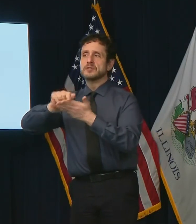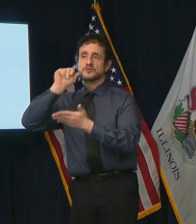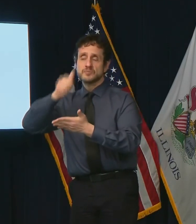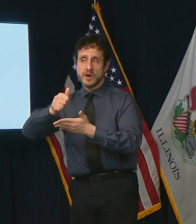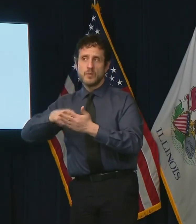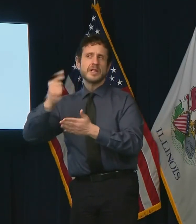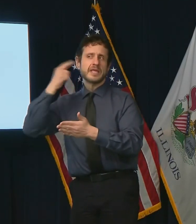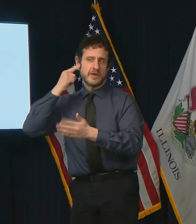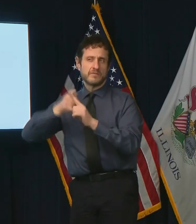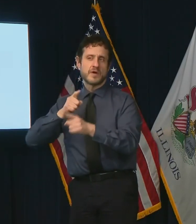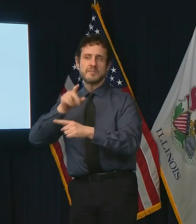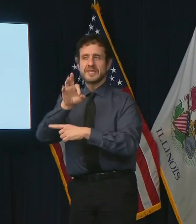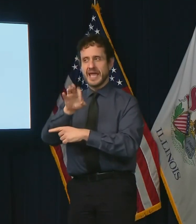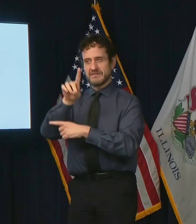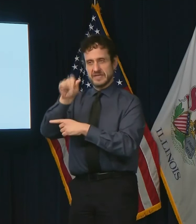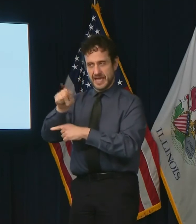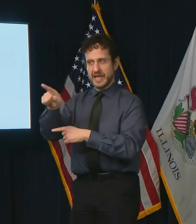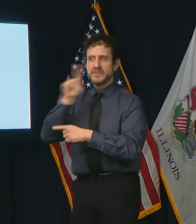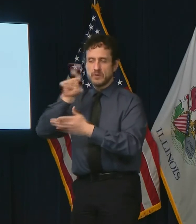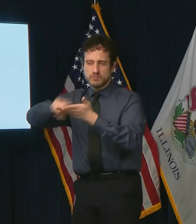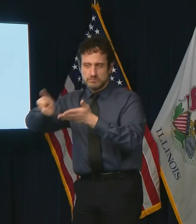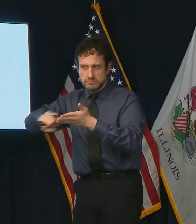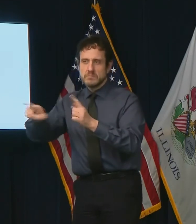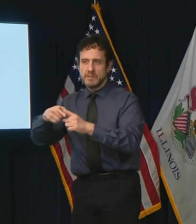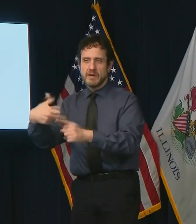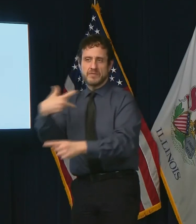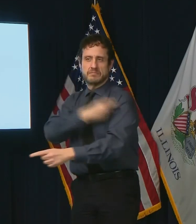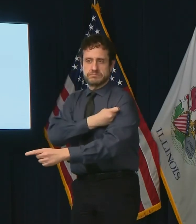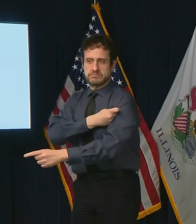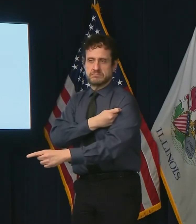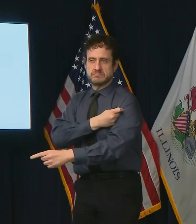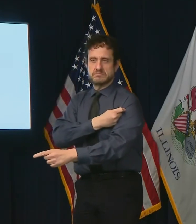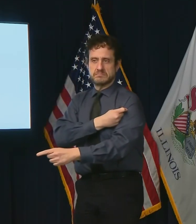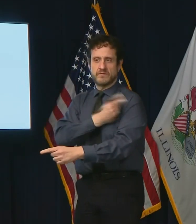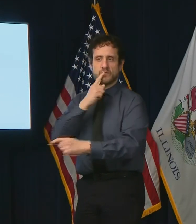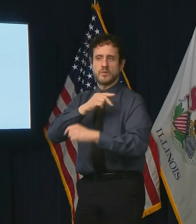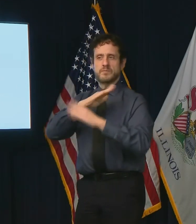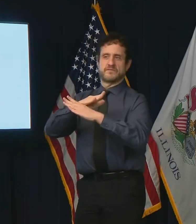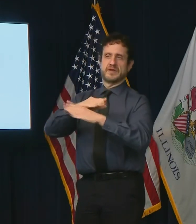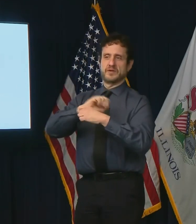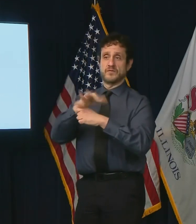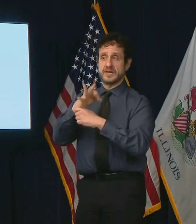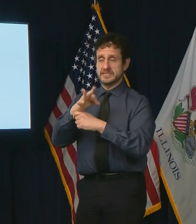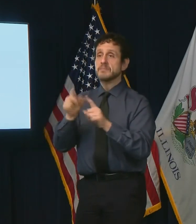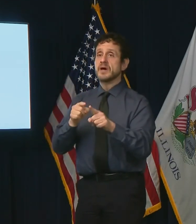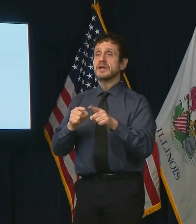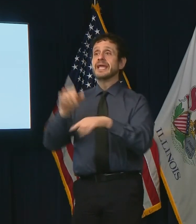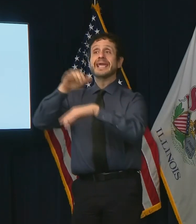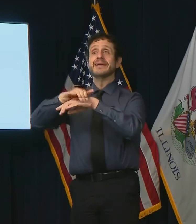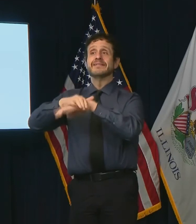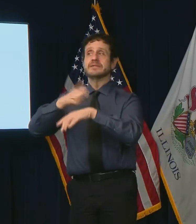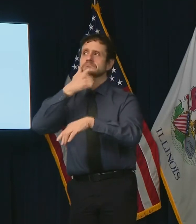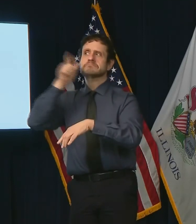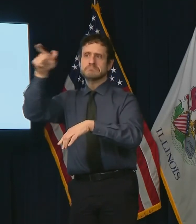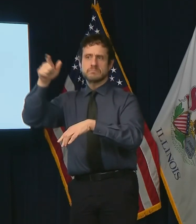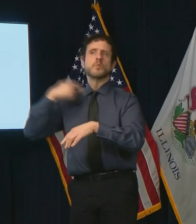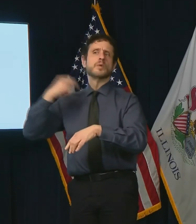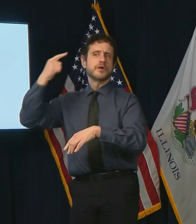hearing officially from the FDA. But regarding the information out of the UK, we did hear of